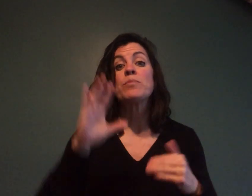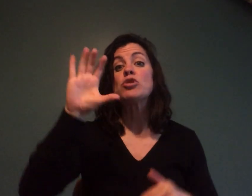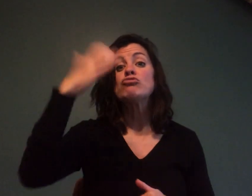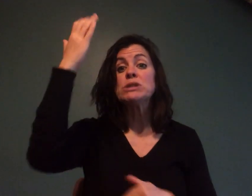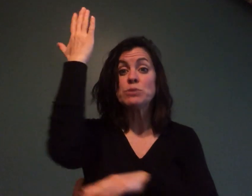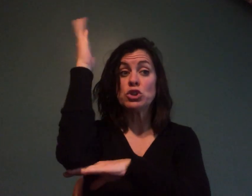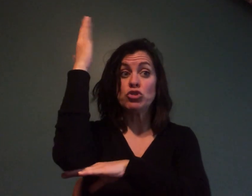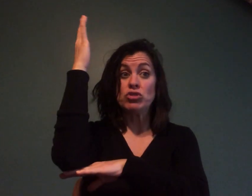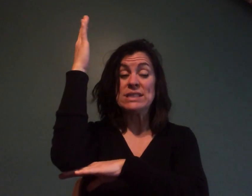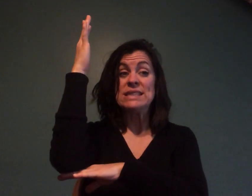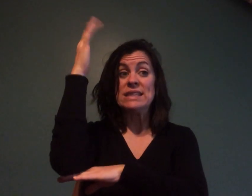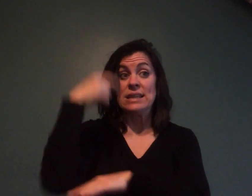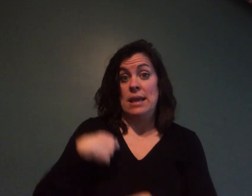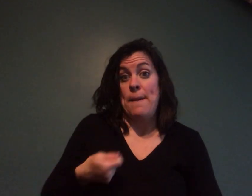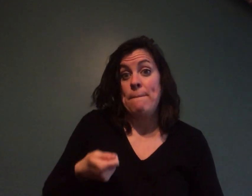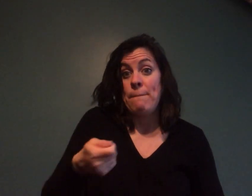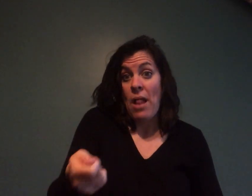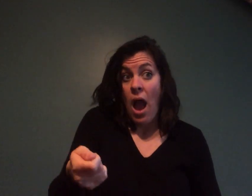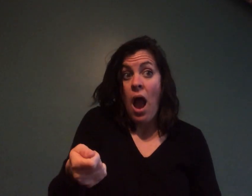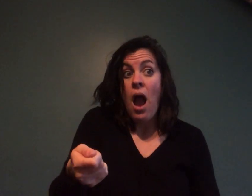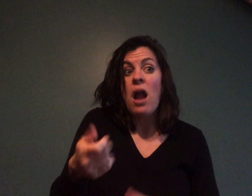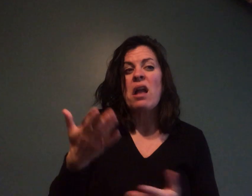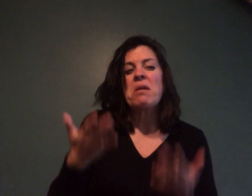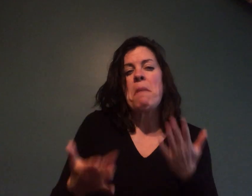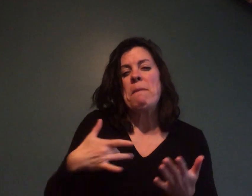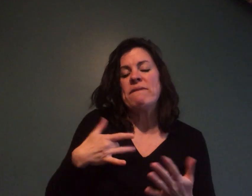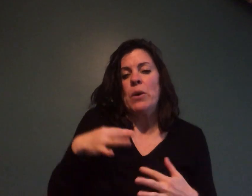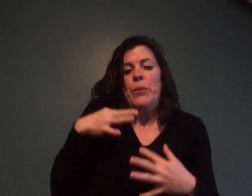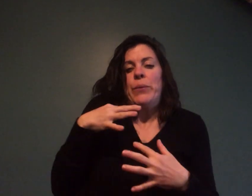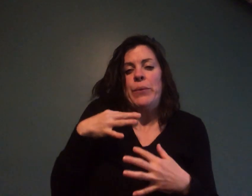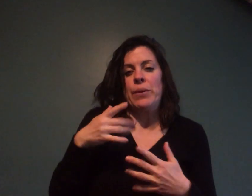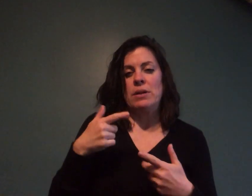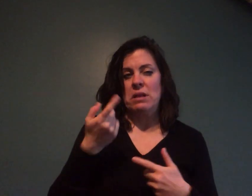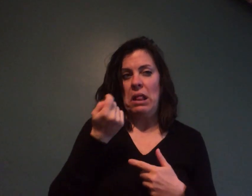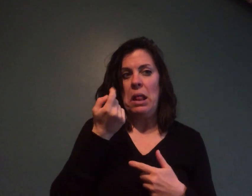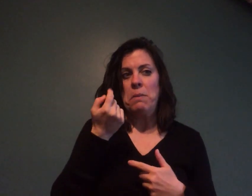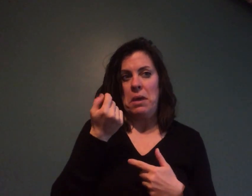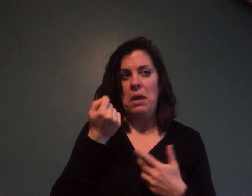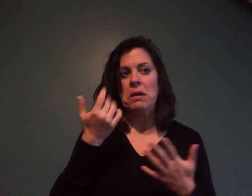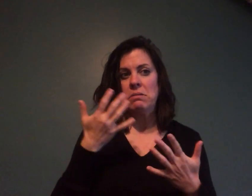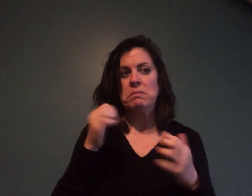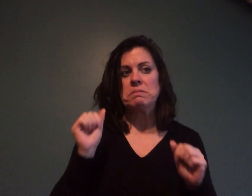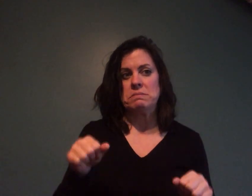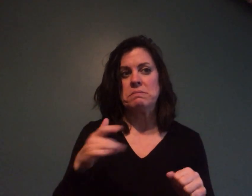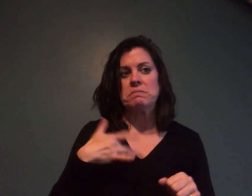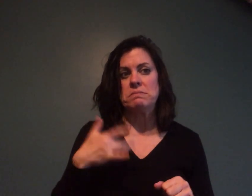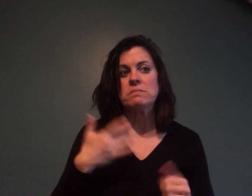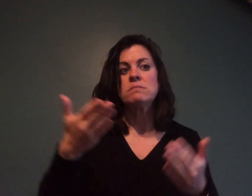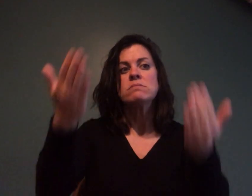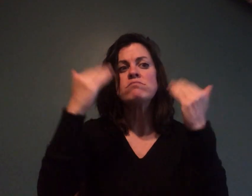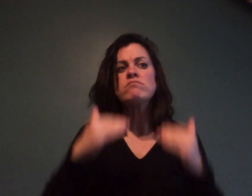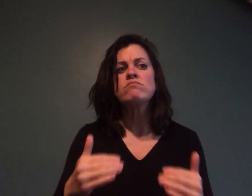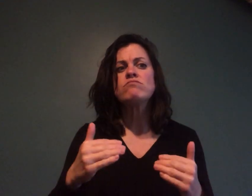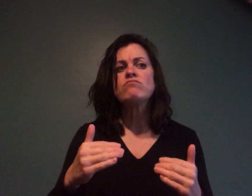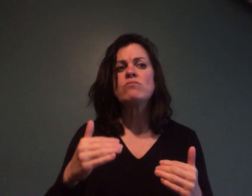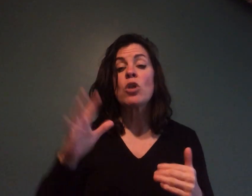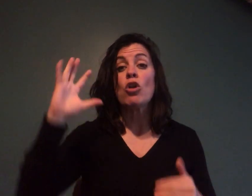might feel a little pinch, something like that. Electric radio. Wow, does anybody know what electric radio is? We still have